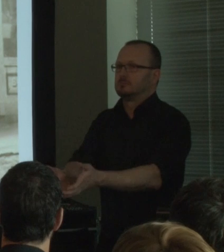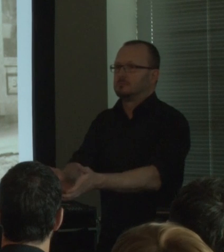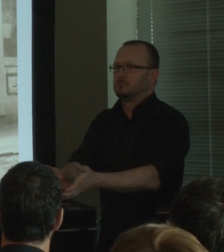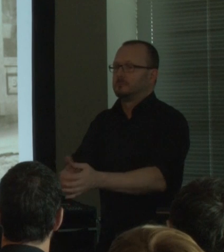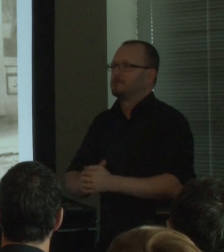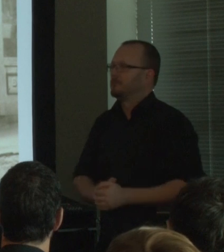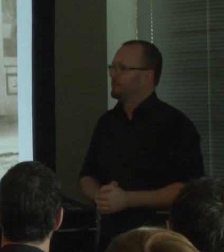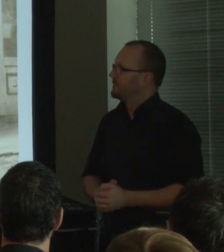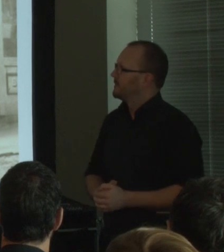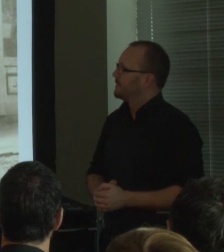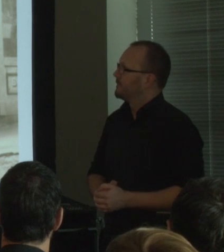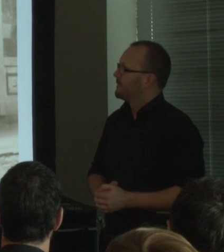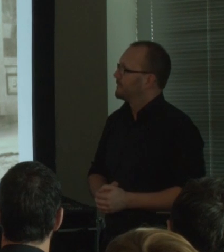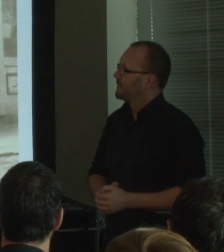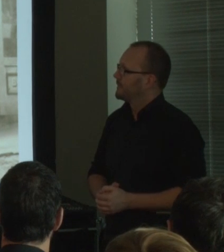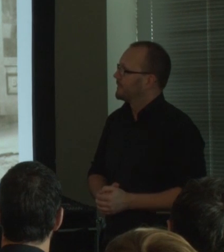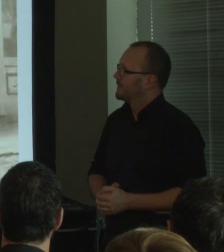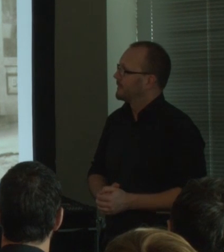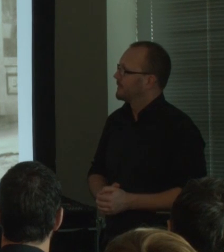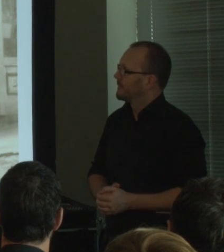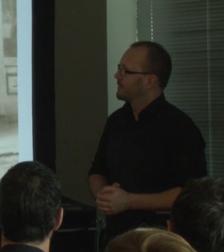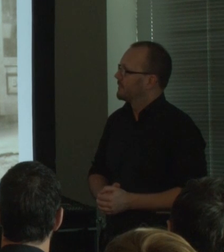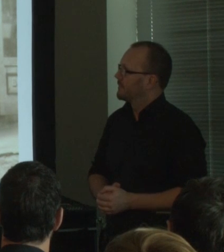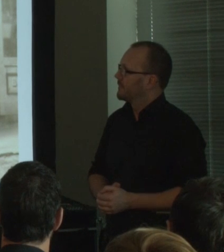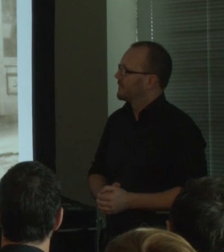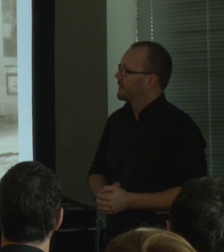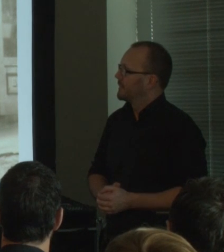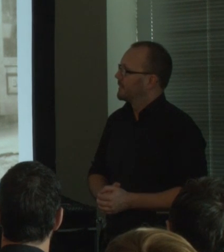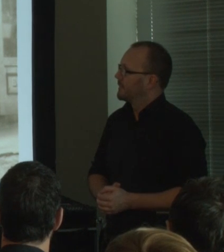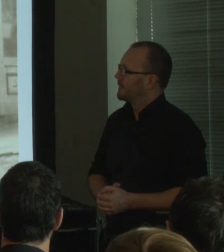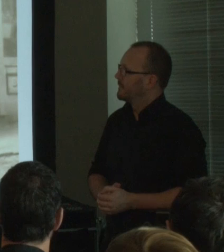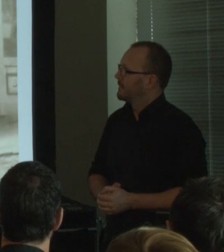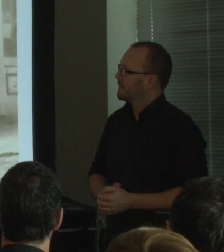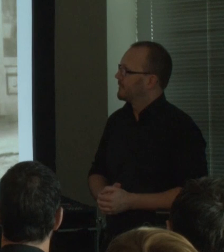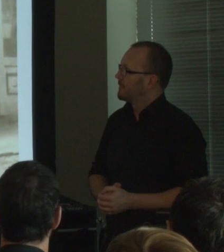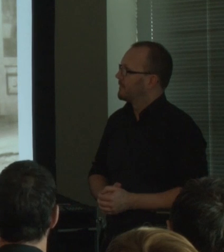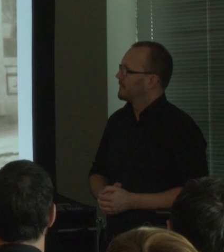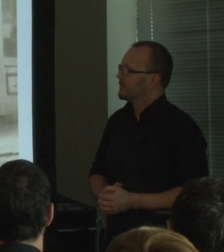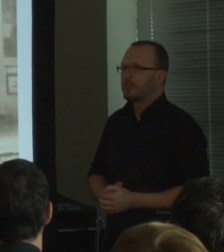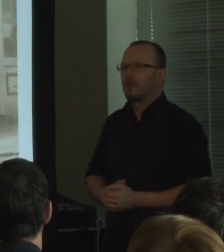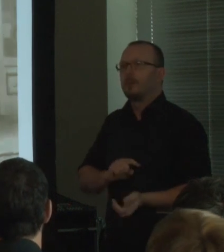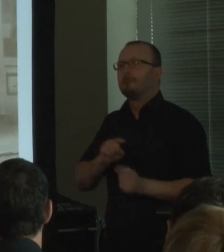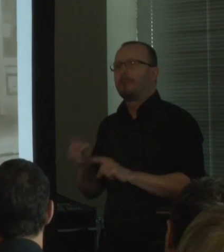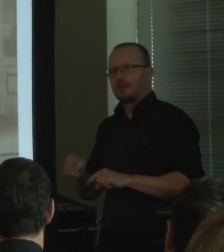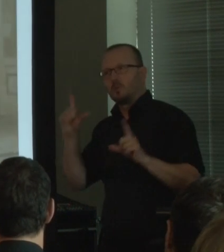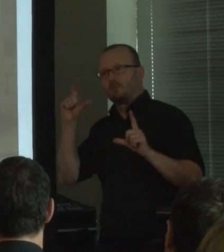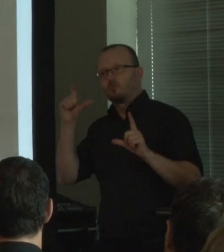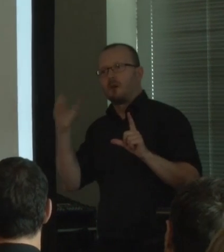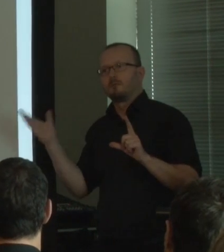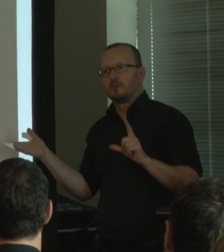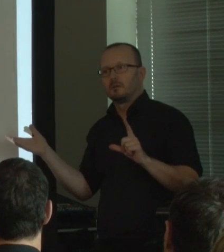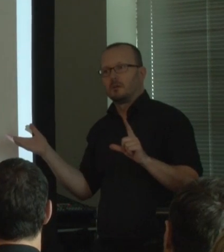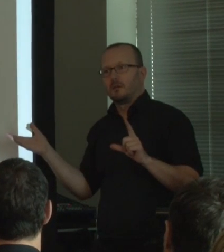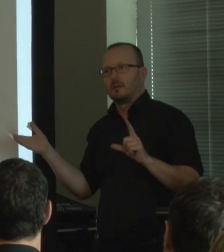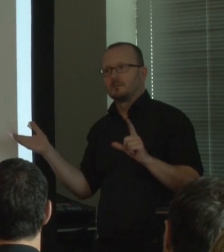we arrive. And it goes back to a still picture, and that's how it sits in the gallery. The still picture then